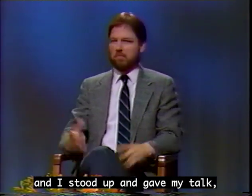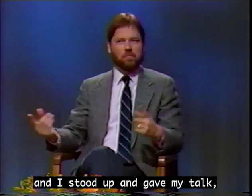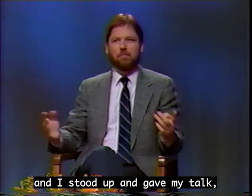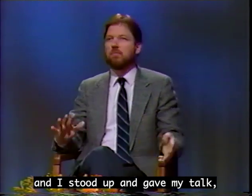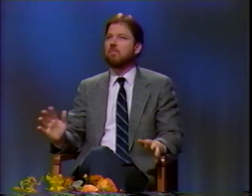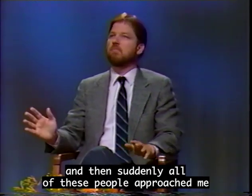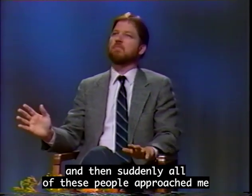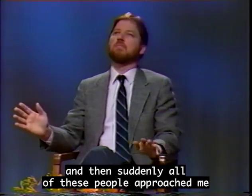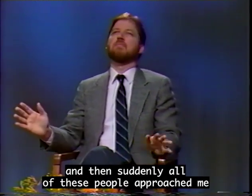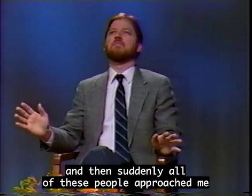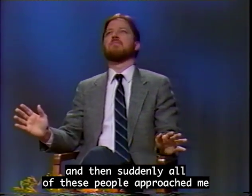and gave my talk, and then